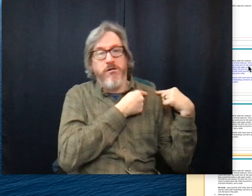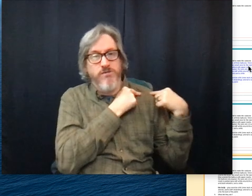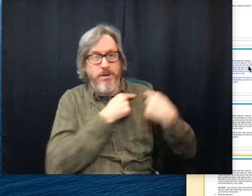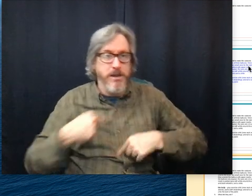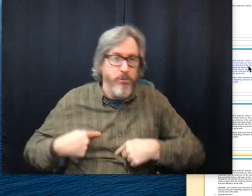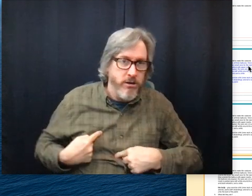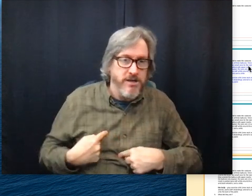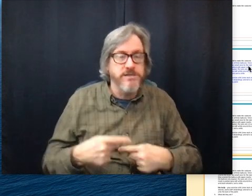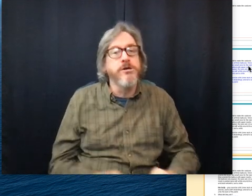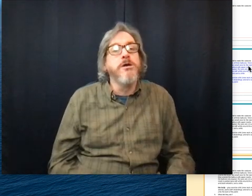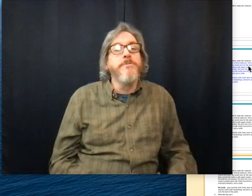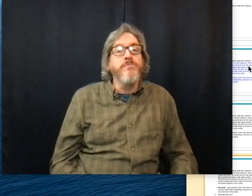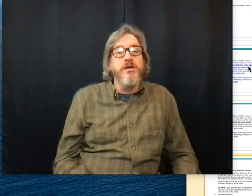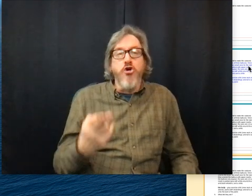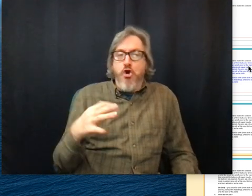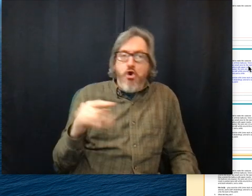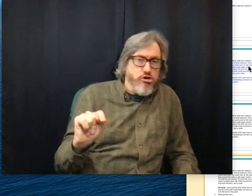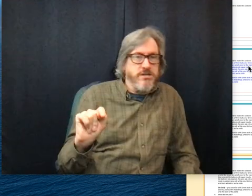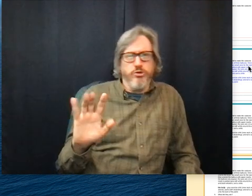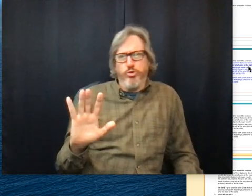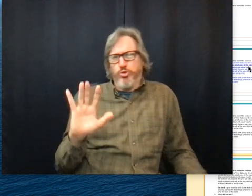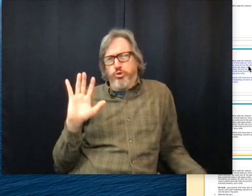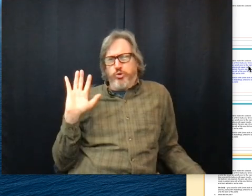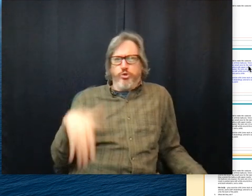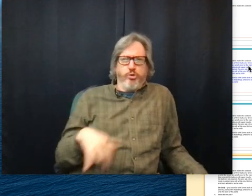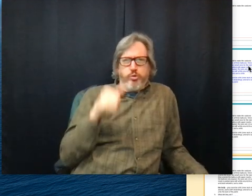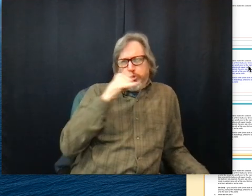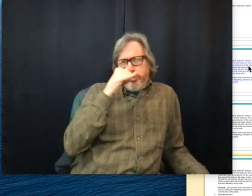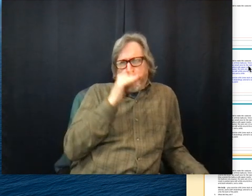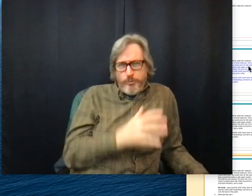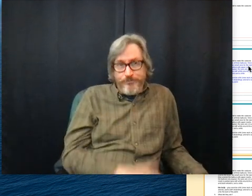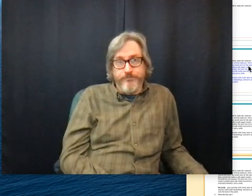and wherever the body part is. Hurt.